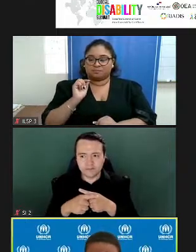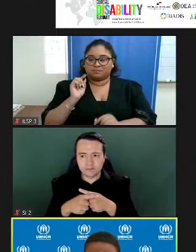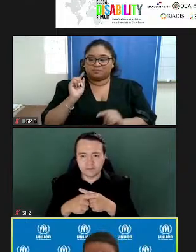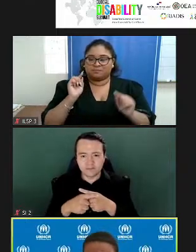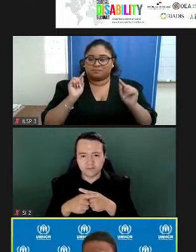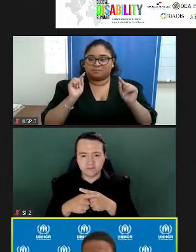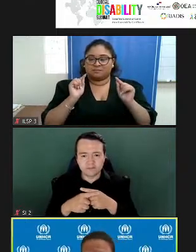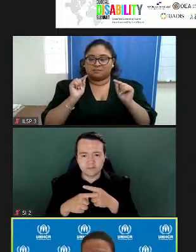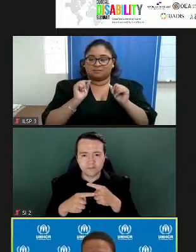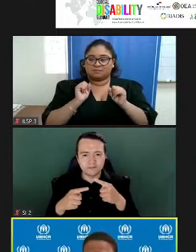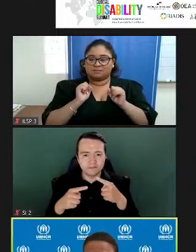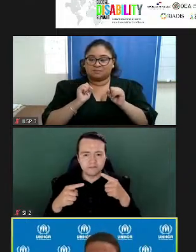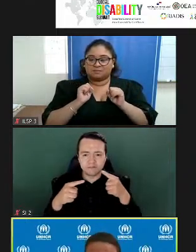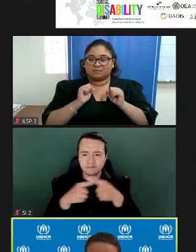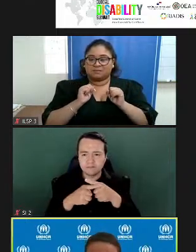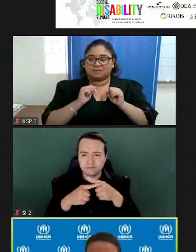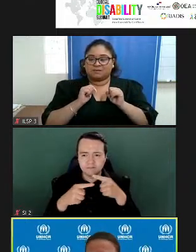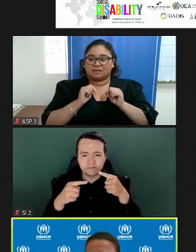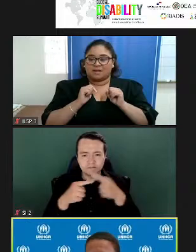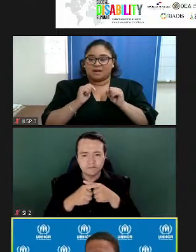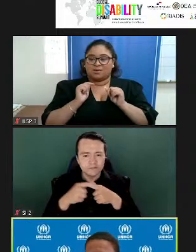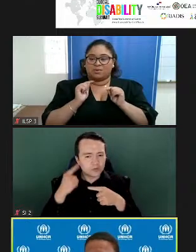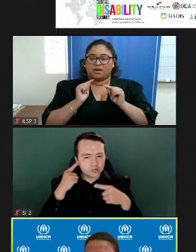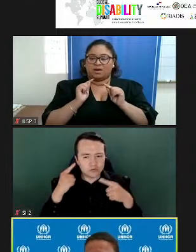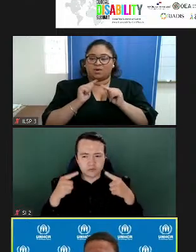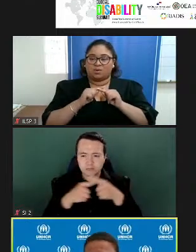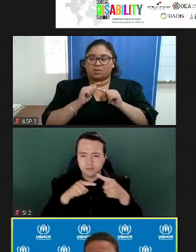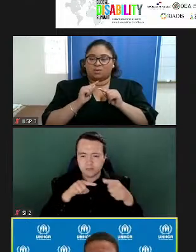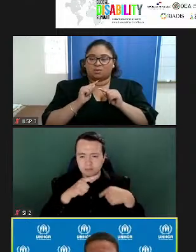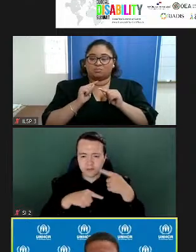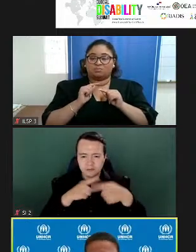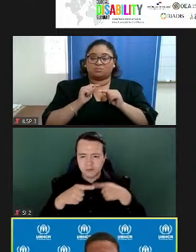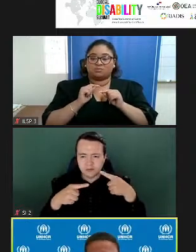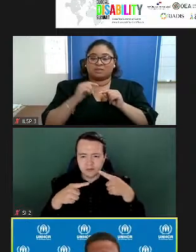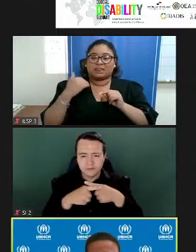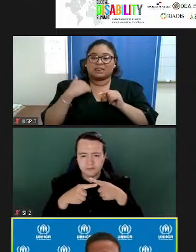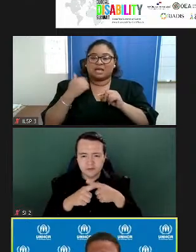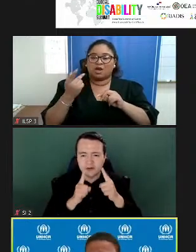i'm sorry there's an echo there someone has the microphone open